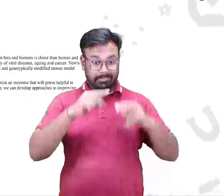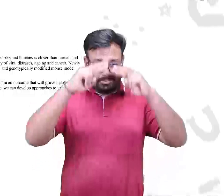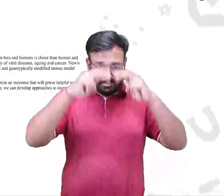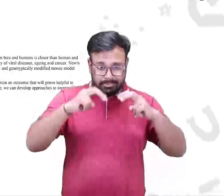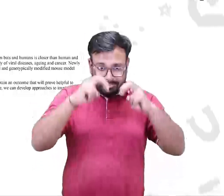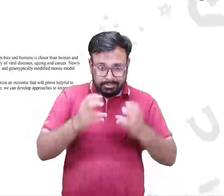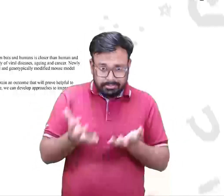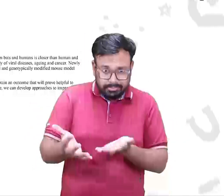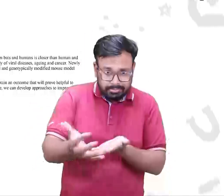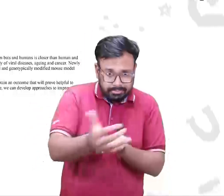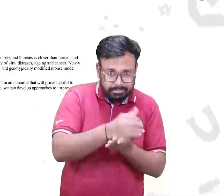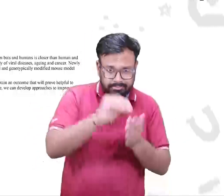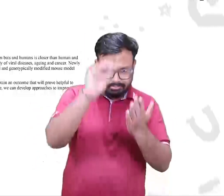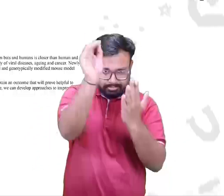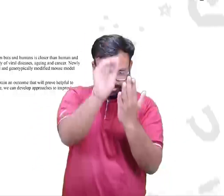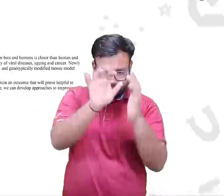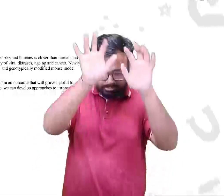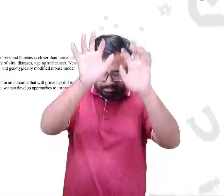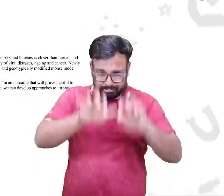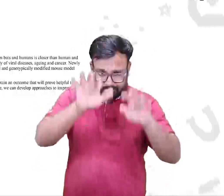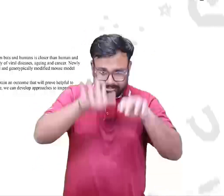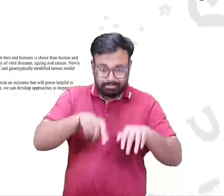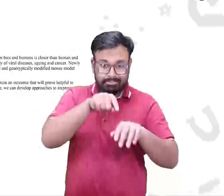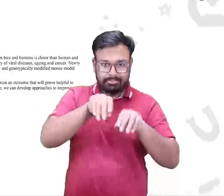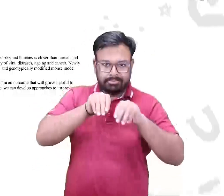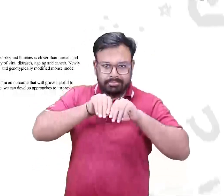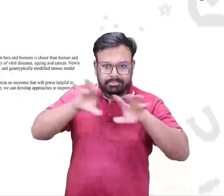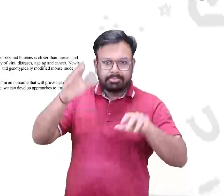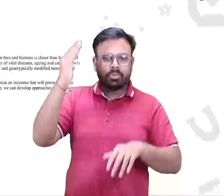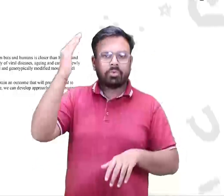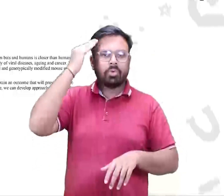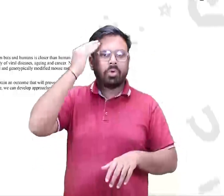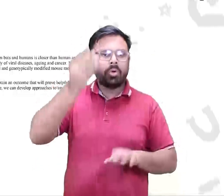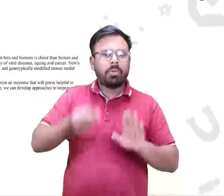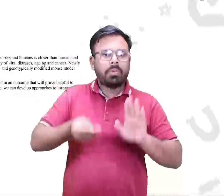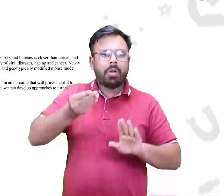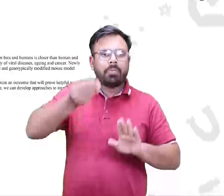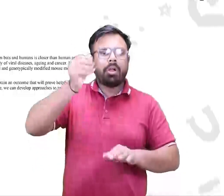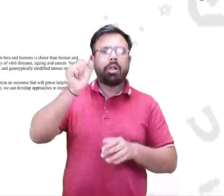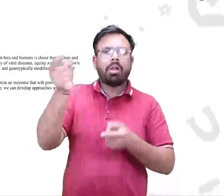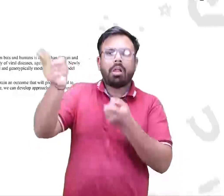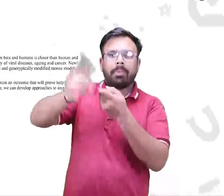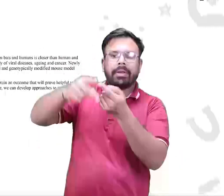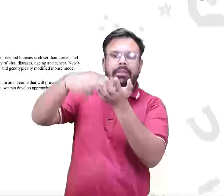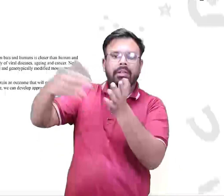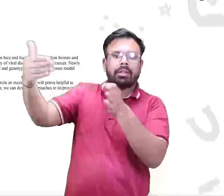By understanding the source of emerging viruses and